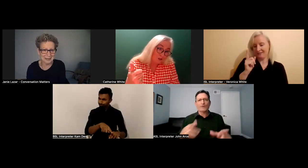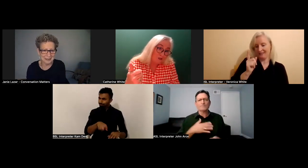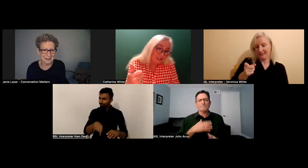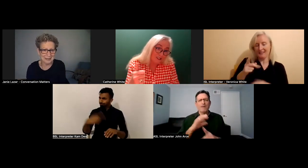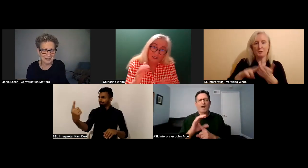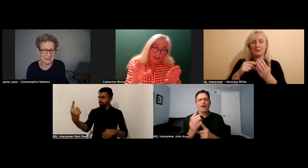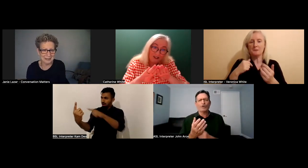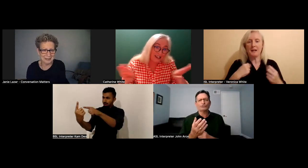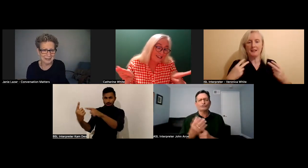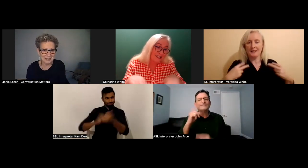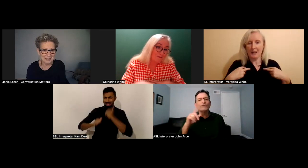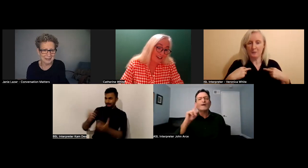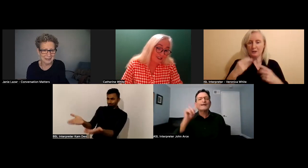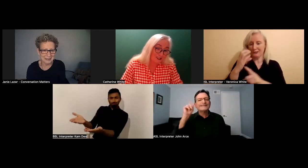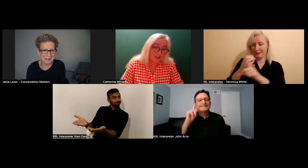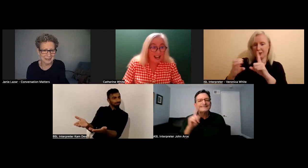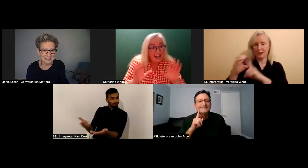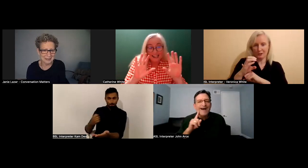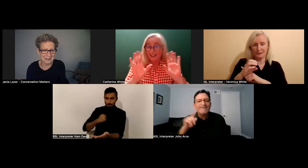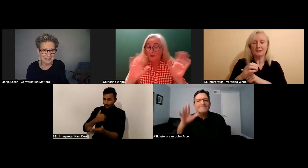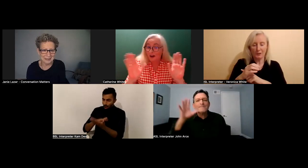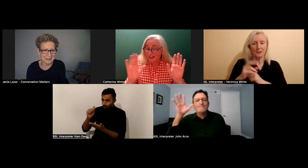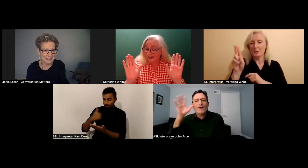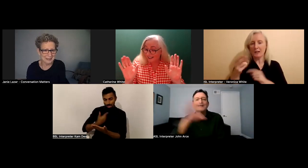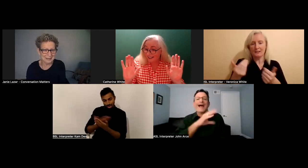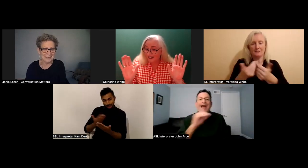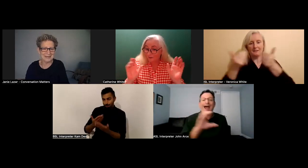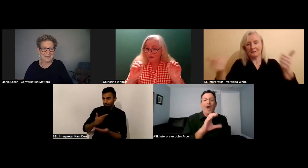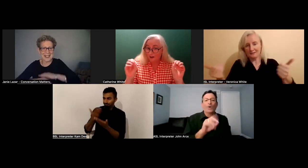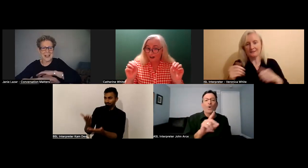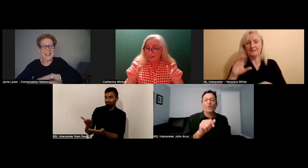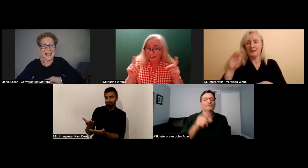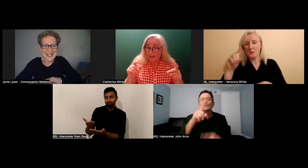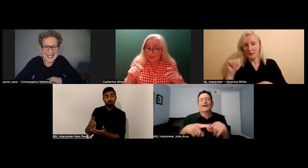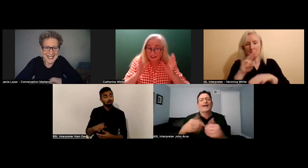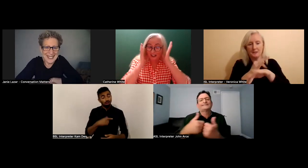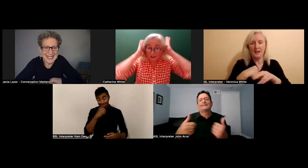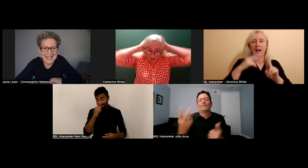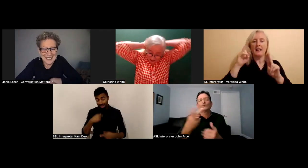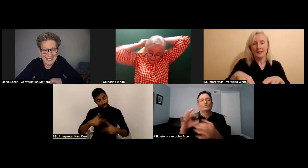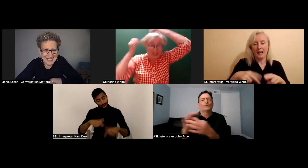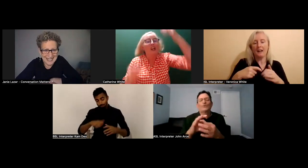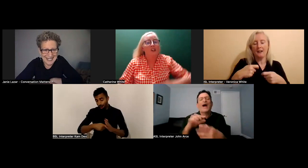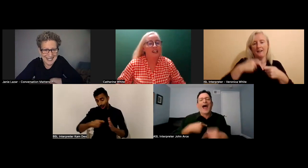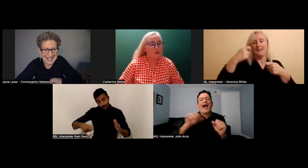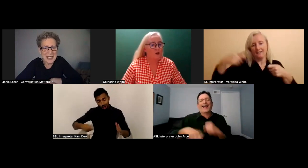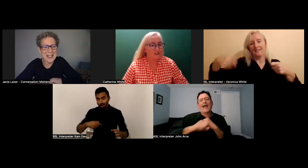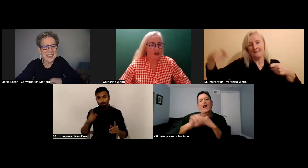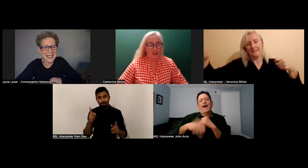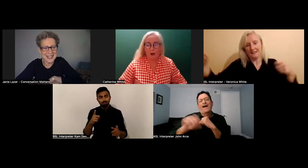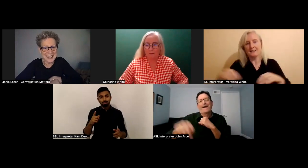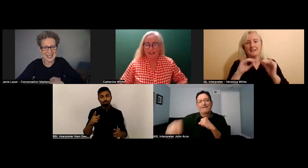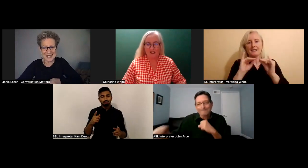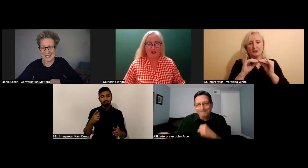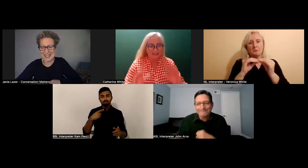and for coders. So you can't separate the two. I can go on and on and on and waffle, and the interpreter say, you said you were going to